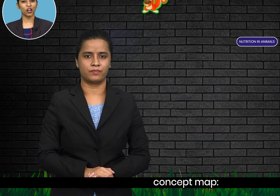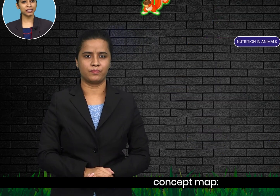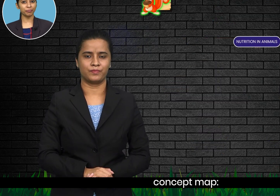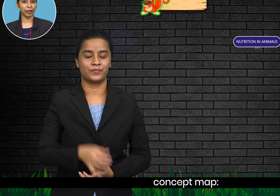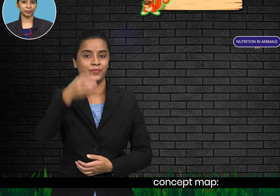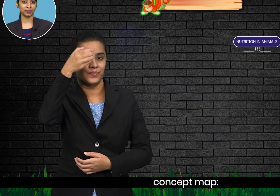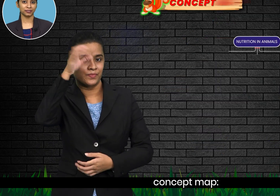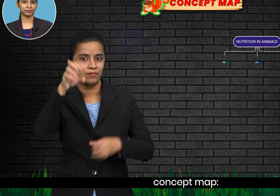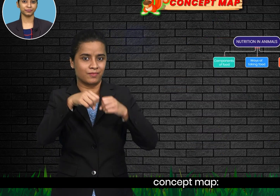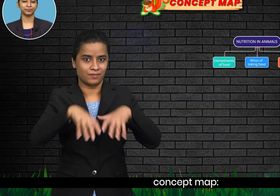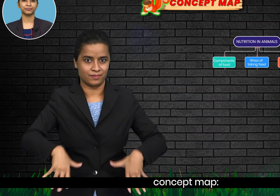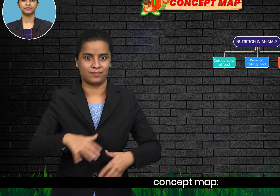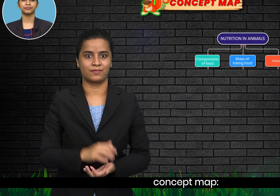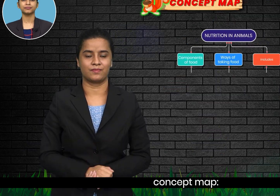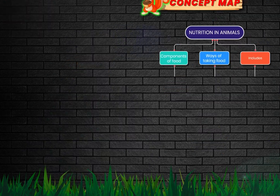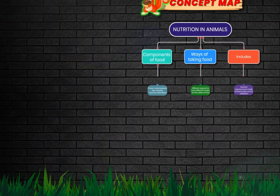concept map.